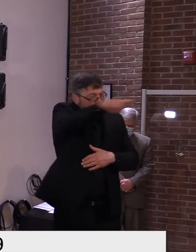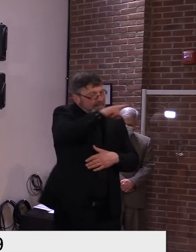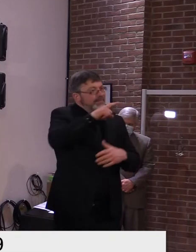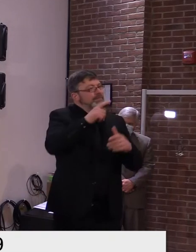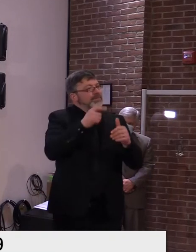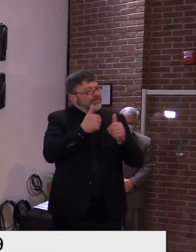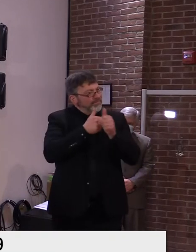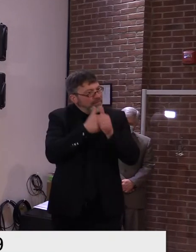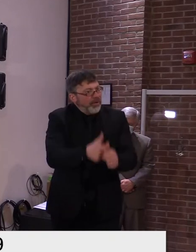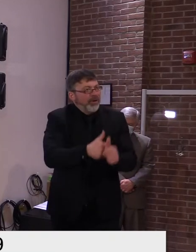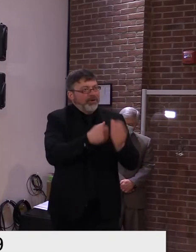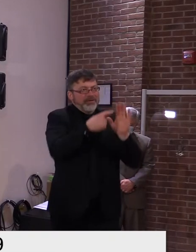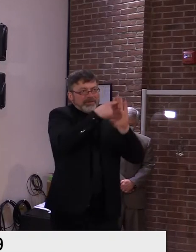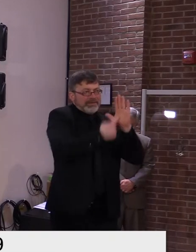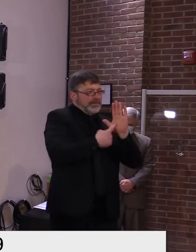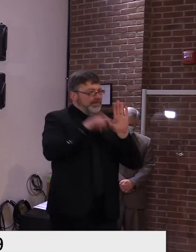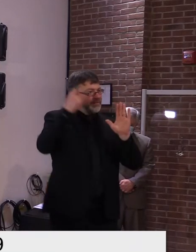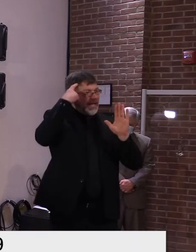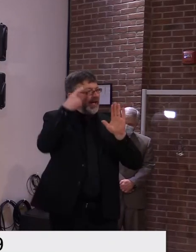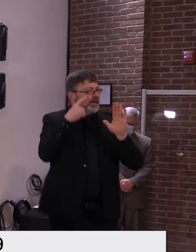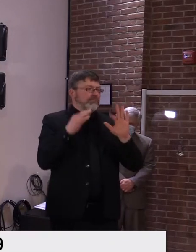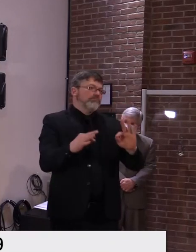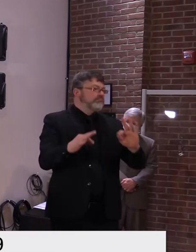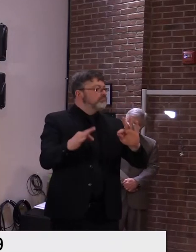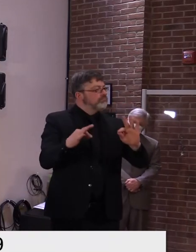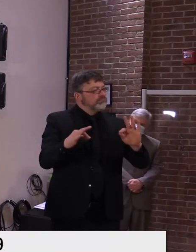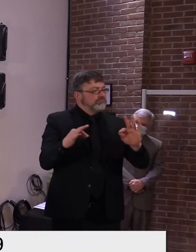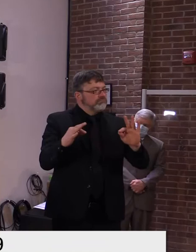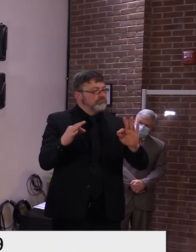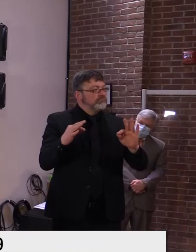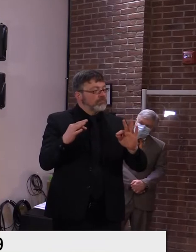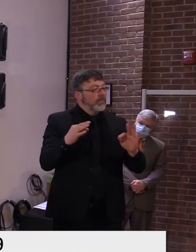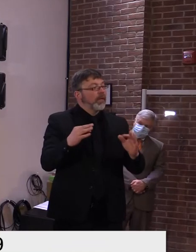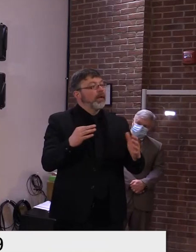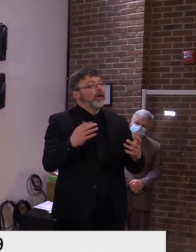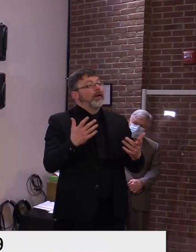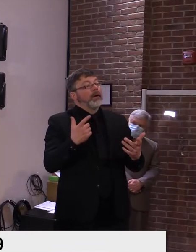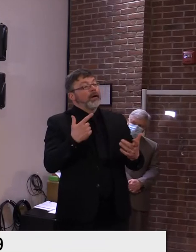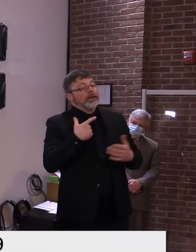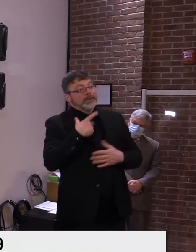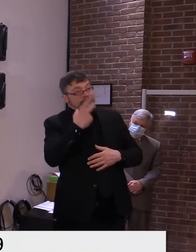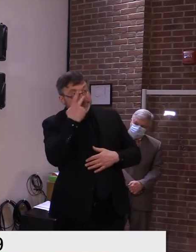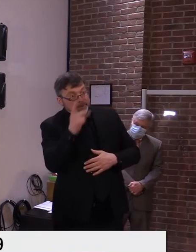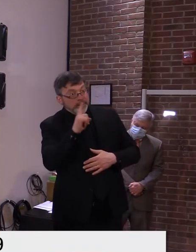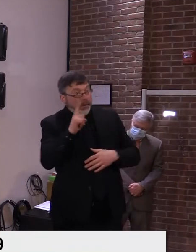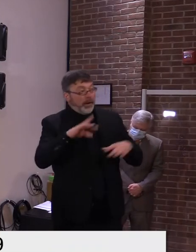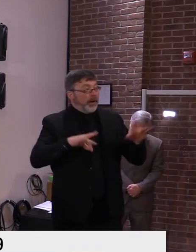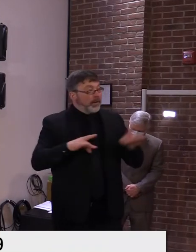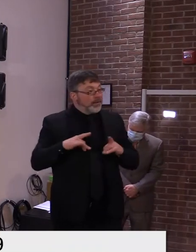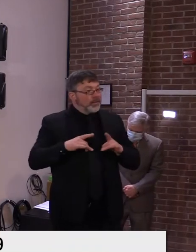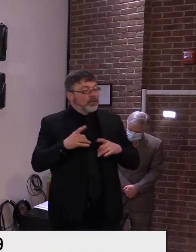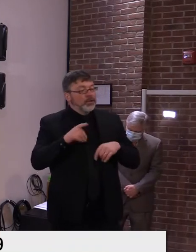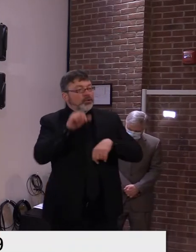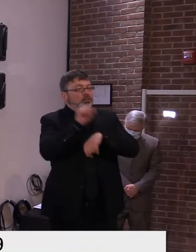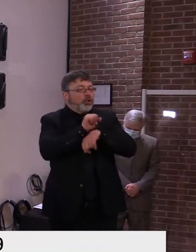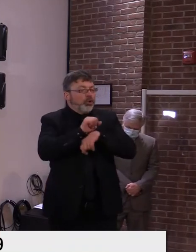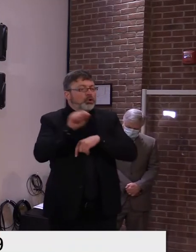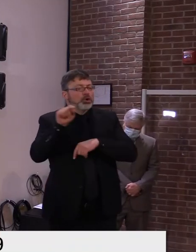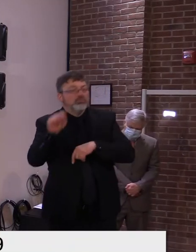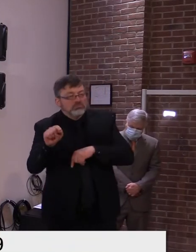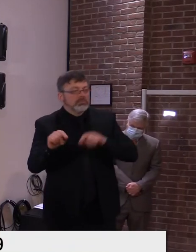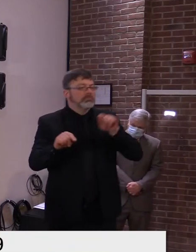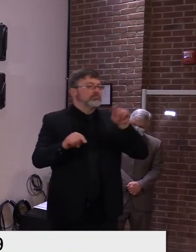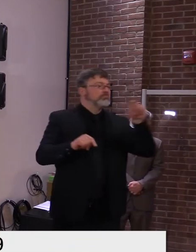We're finding cases in our work sites, but not the whole work site, usually a person. We're finding cases in